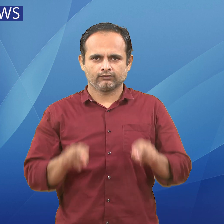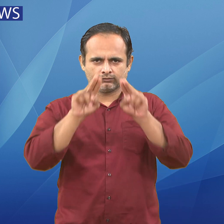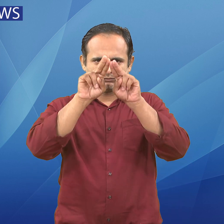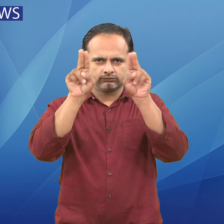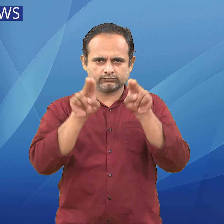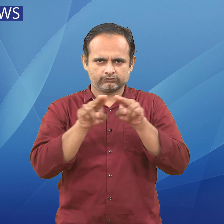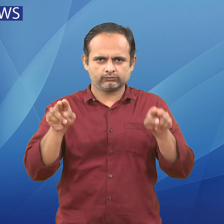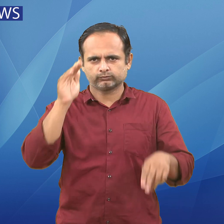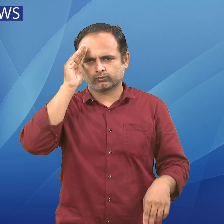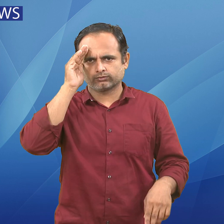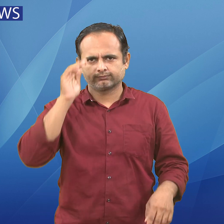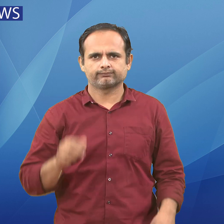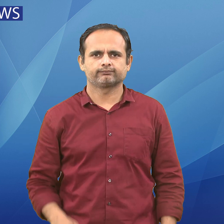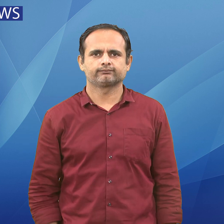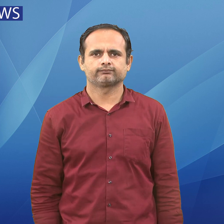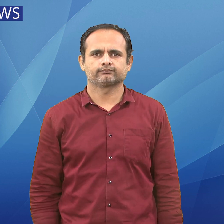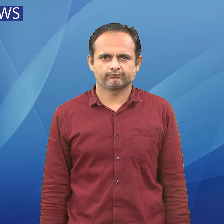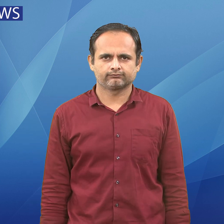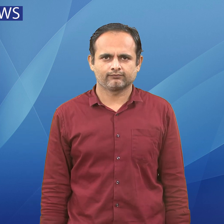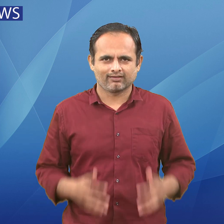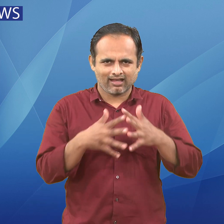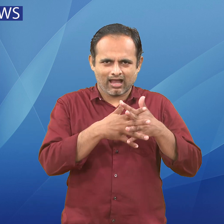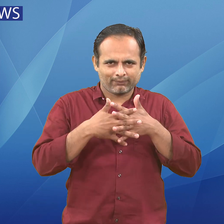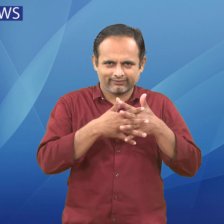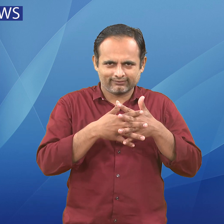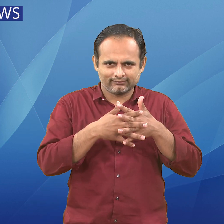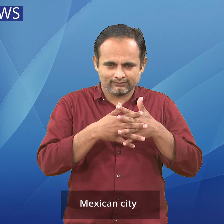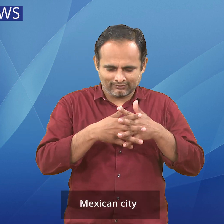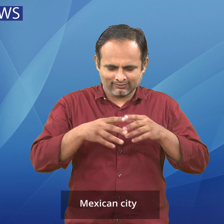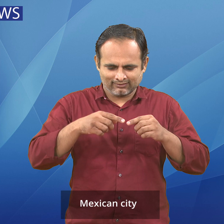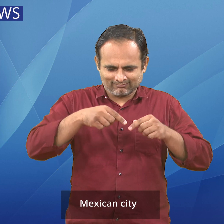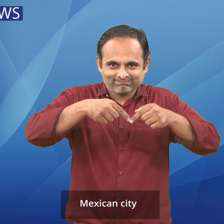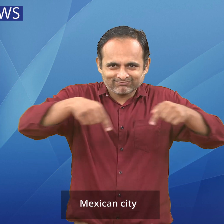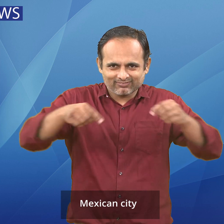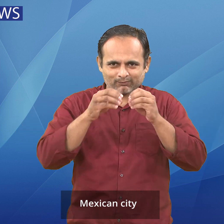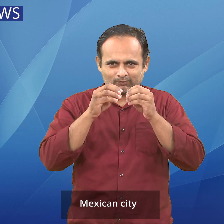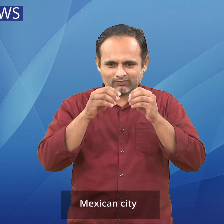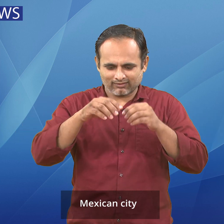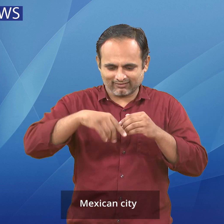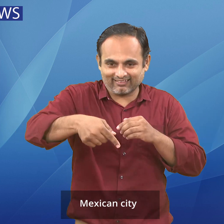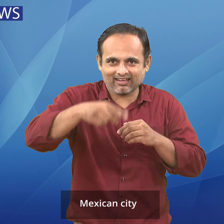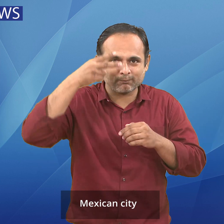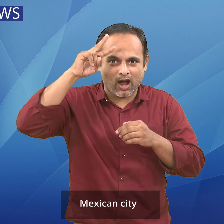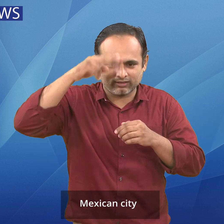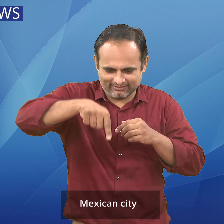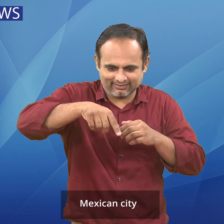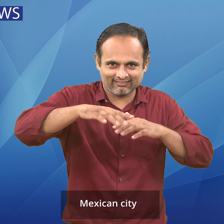Over to international news. 39 migrants were killed in a fire that broke out at an immigration detention center in a